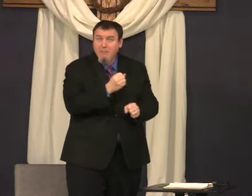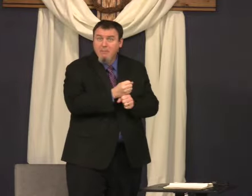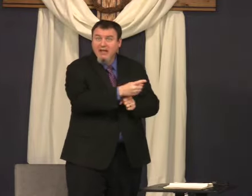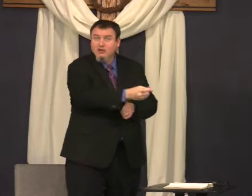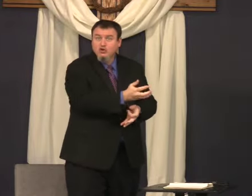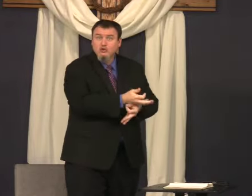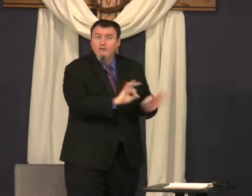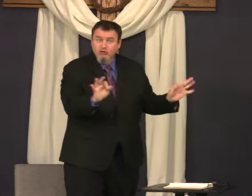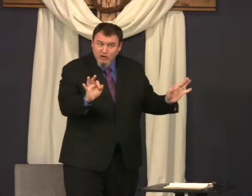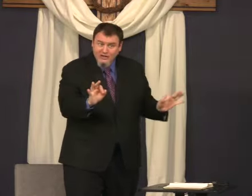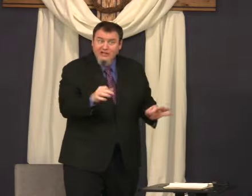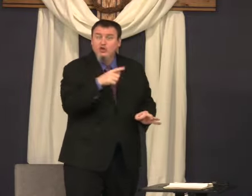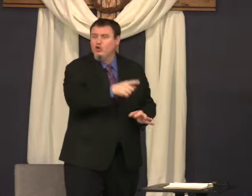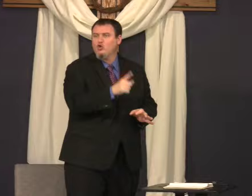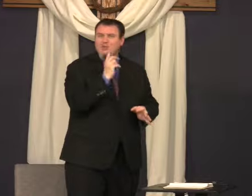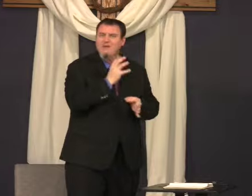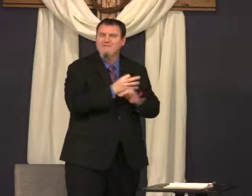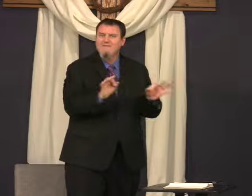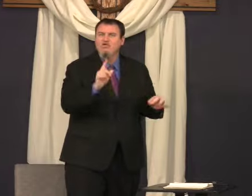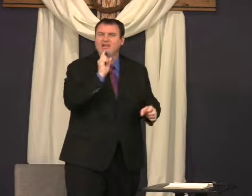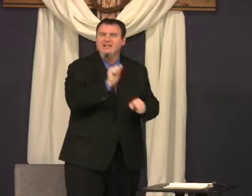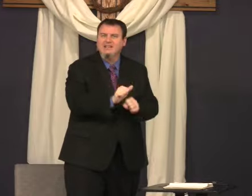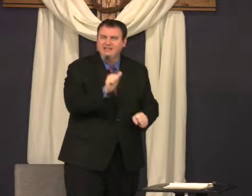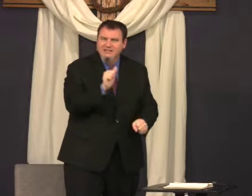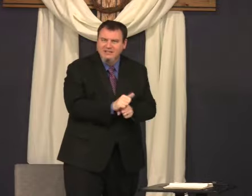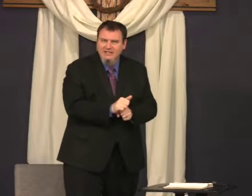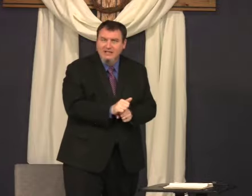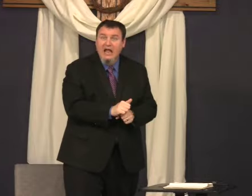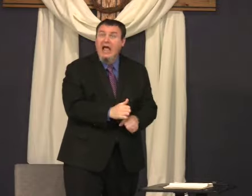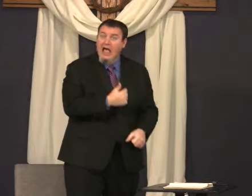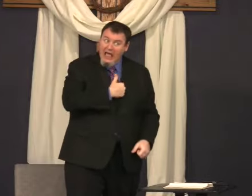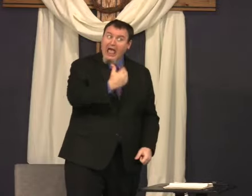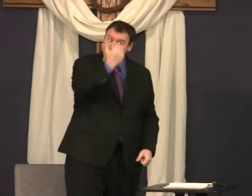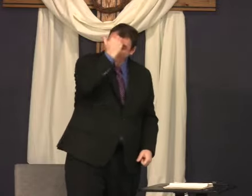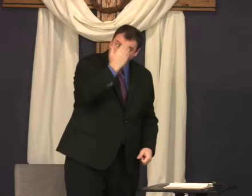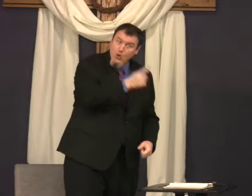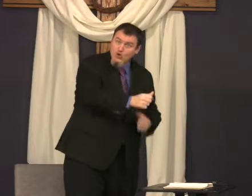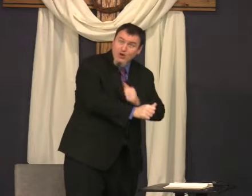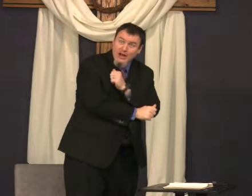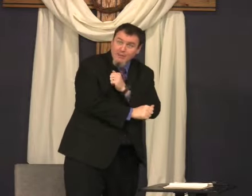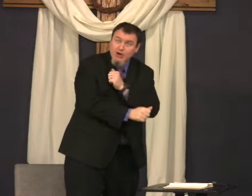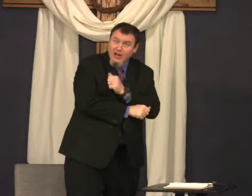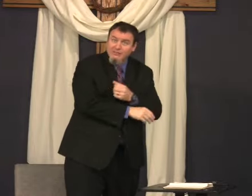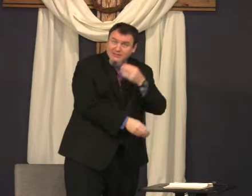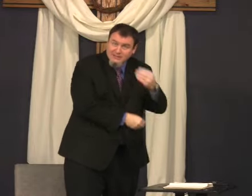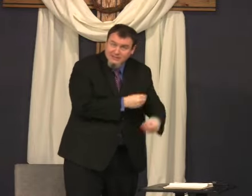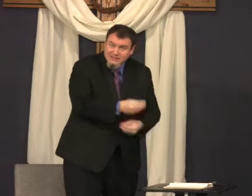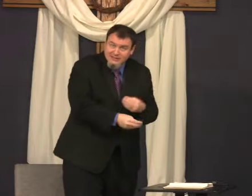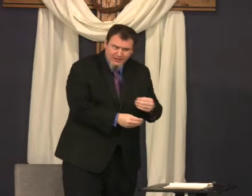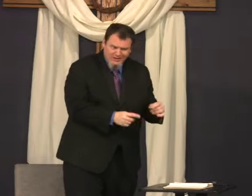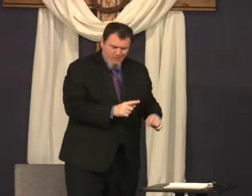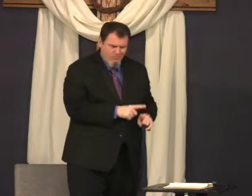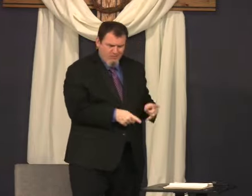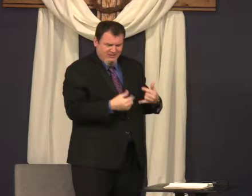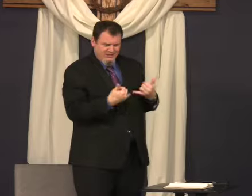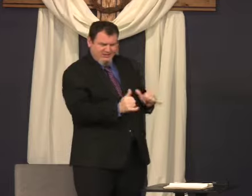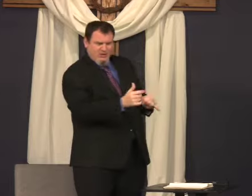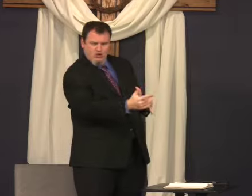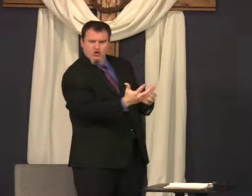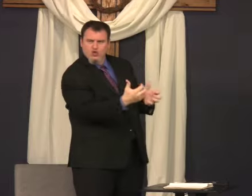If the Son therefore shall make you free, ye shall be free indeed. I know you that ye are Abraham's seed,